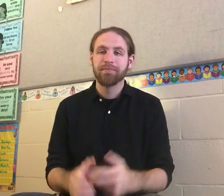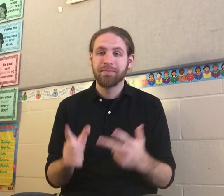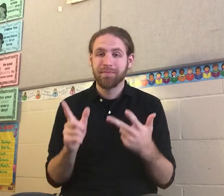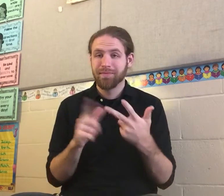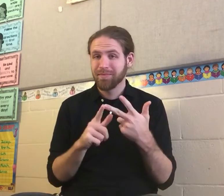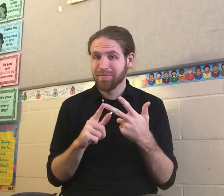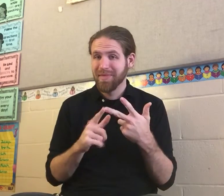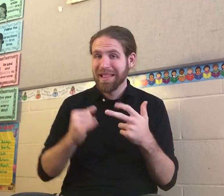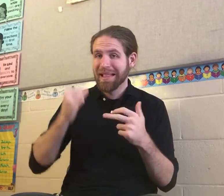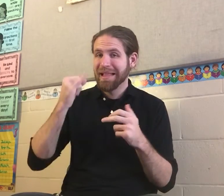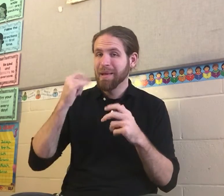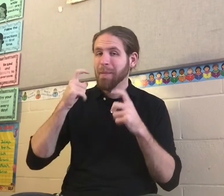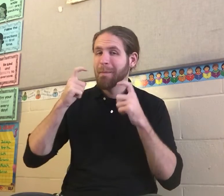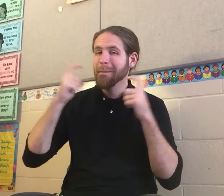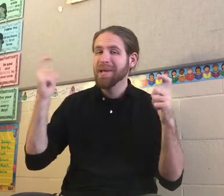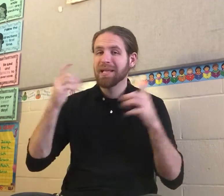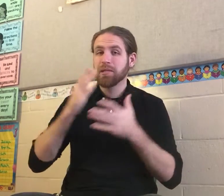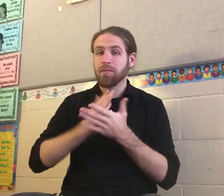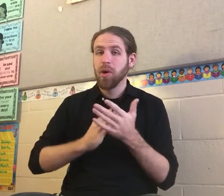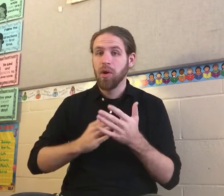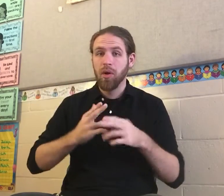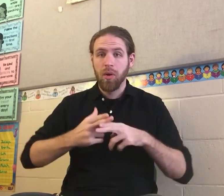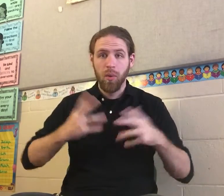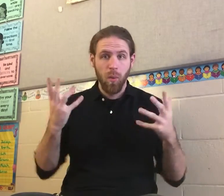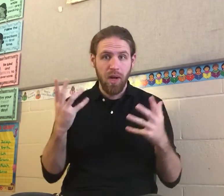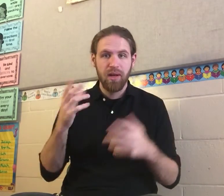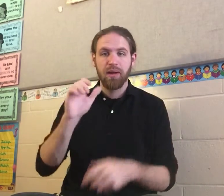third and largest section is called the abdomen.